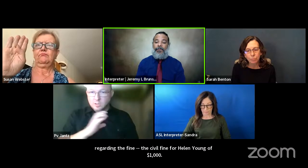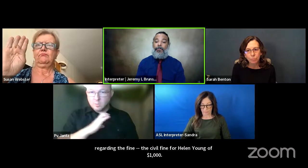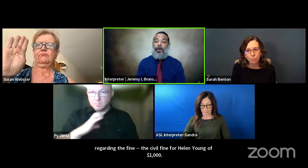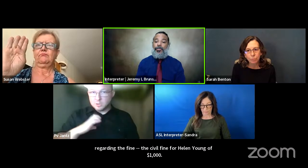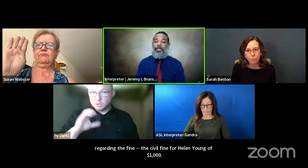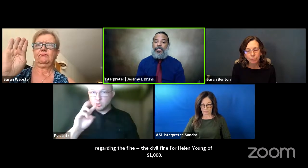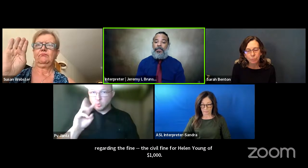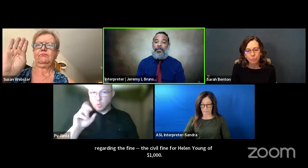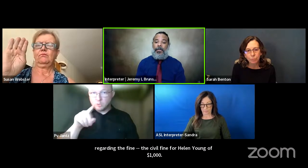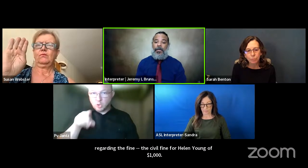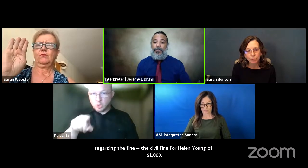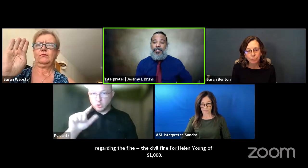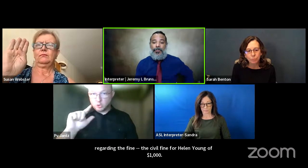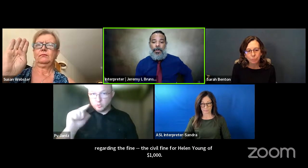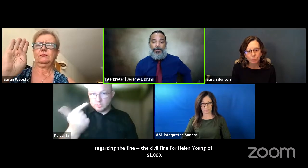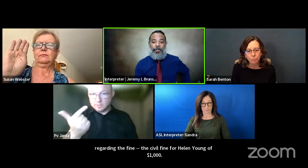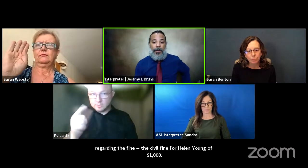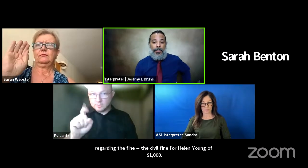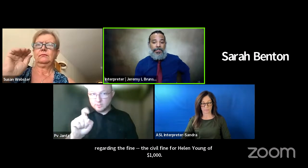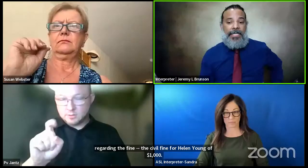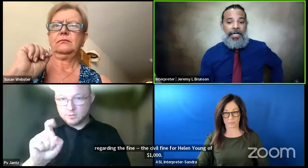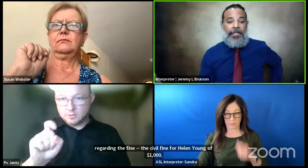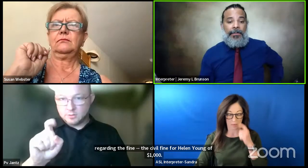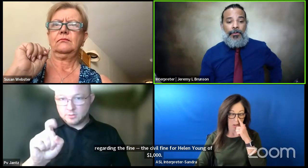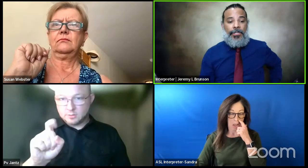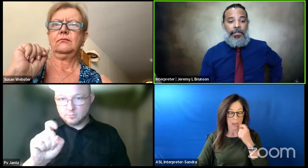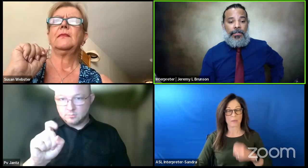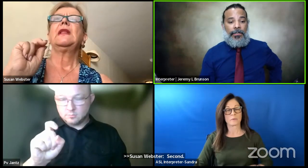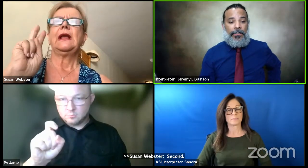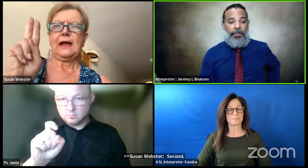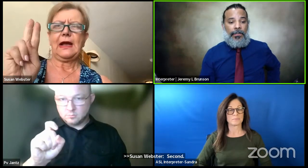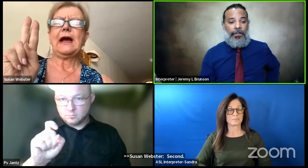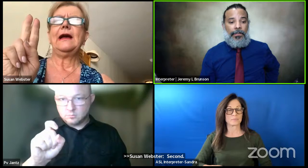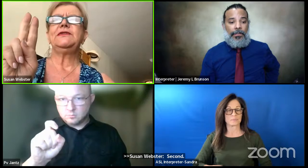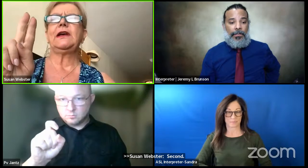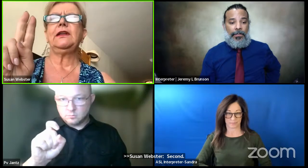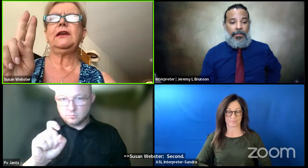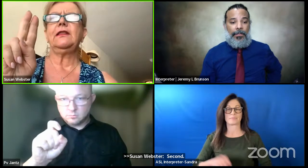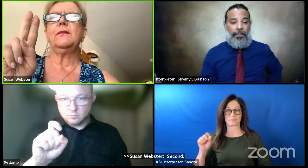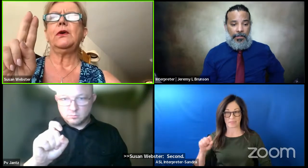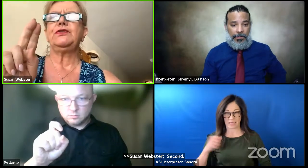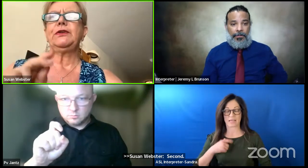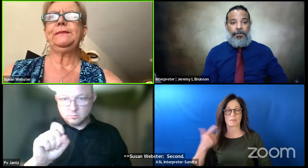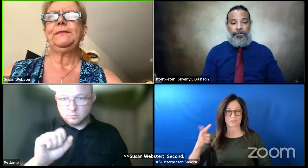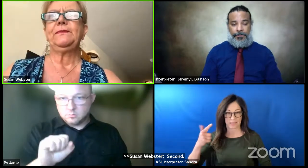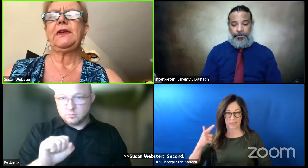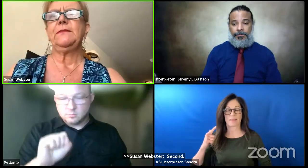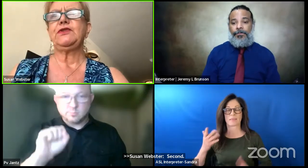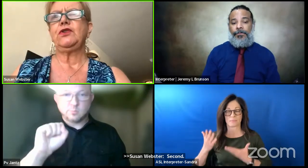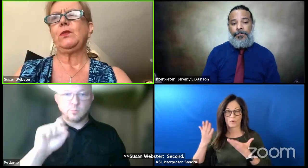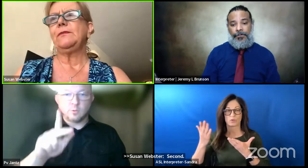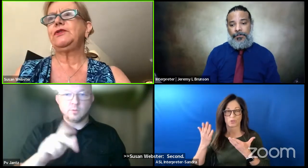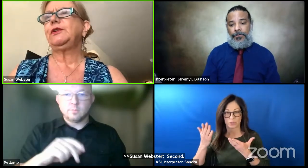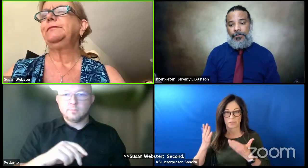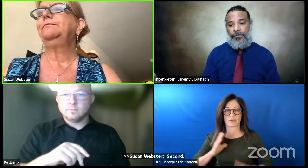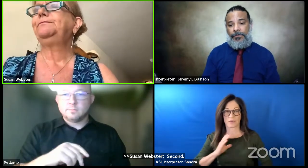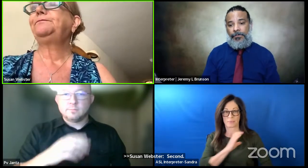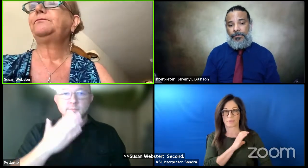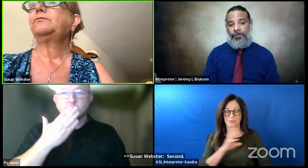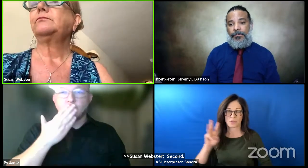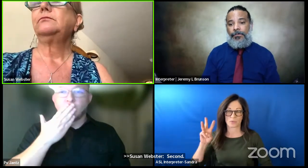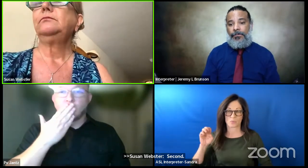Okay, so we have a motion. Commissioner Webster, are you seconding the motion? I'm seconding the motion, Commissioner